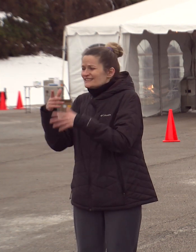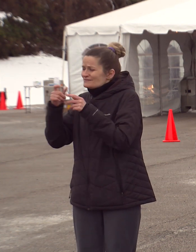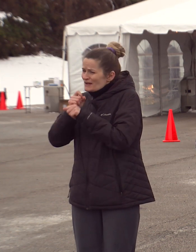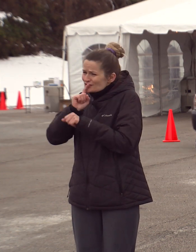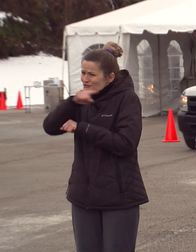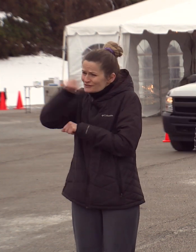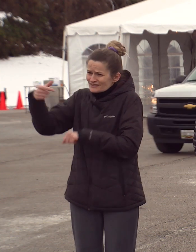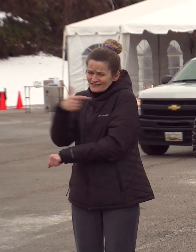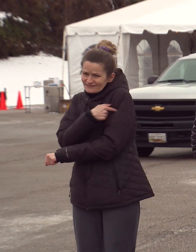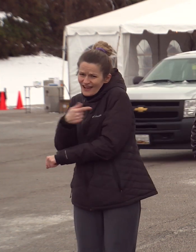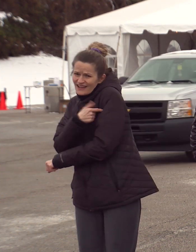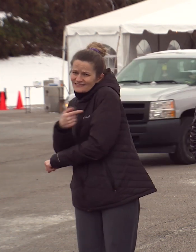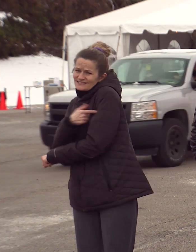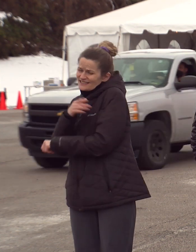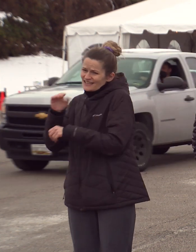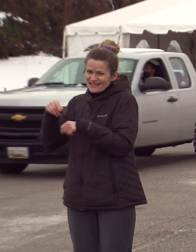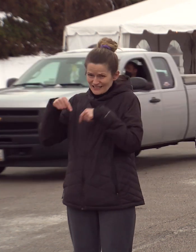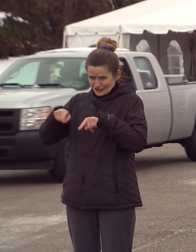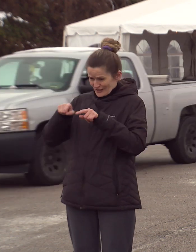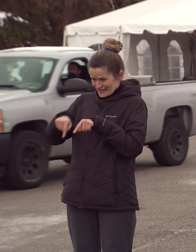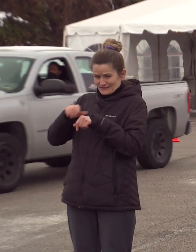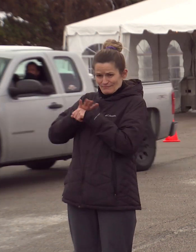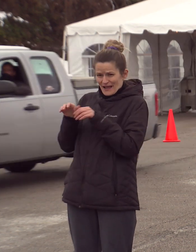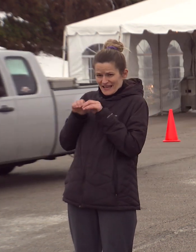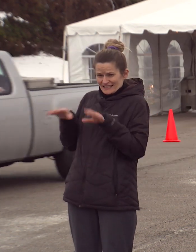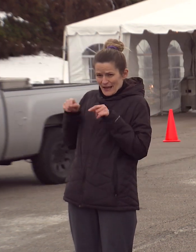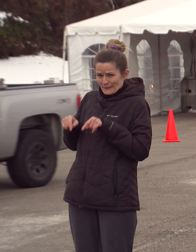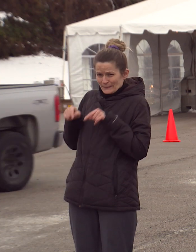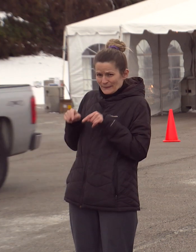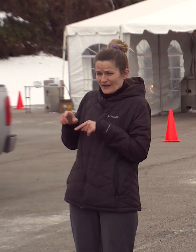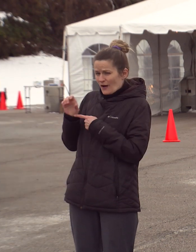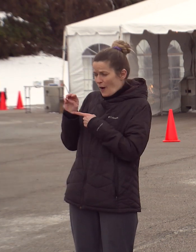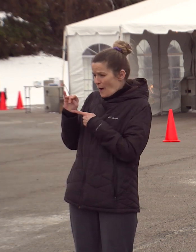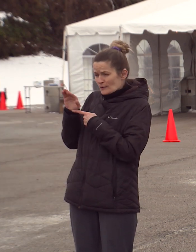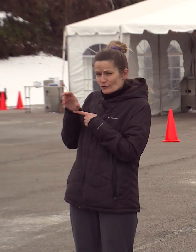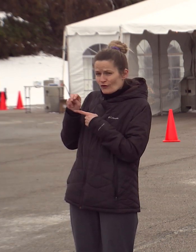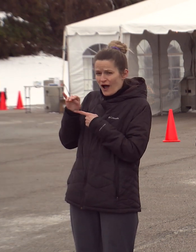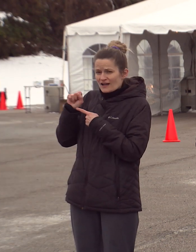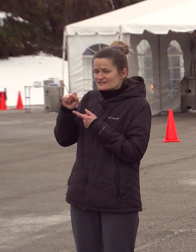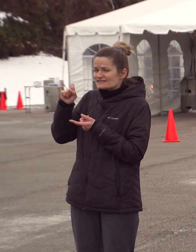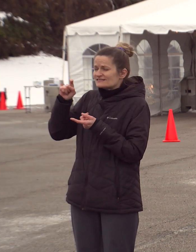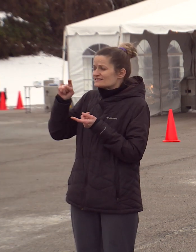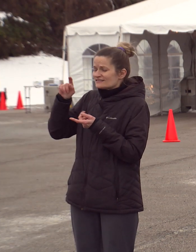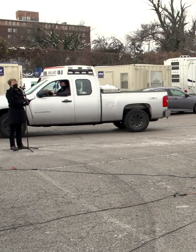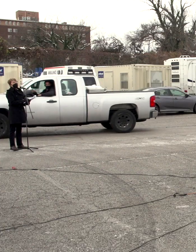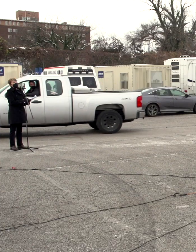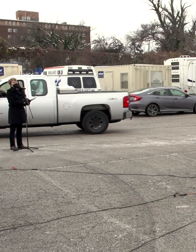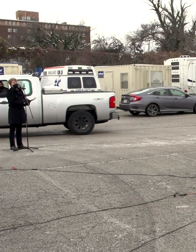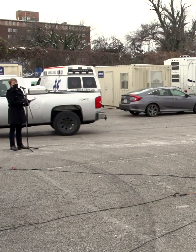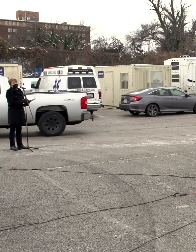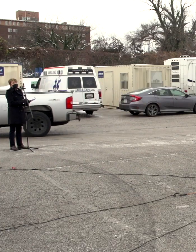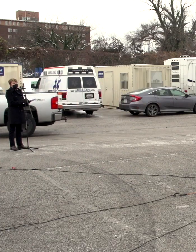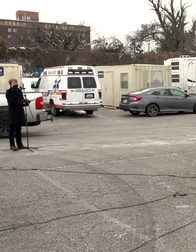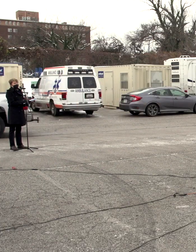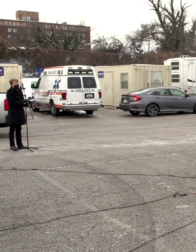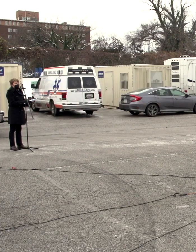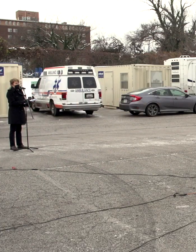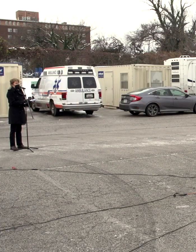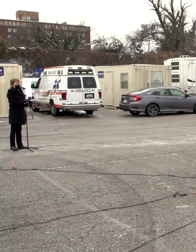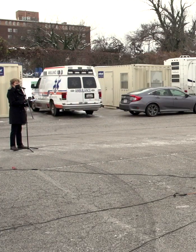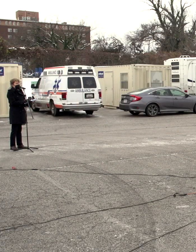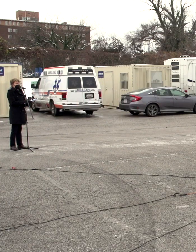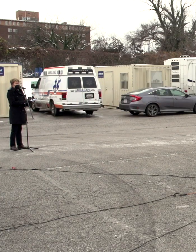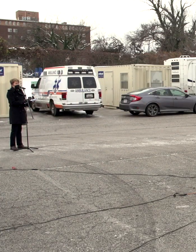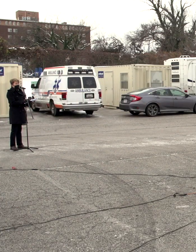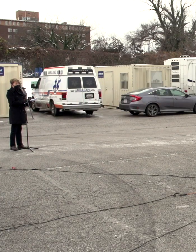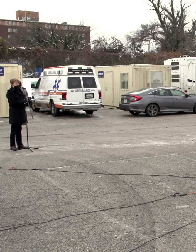everyone, albeit Omicron being less severe. Just one second question while you're at the podium. Is there anything that the state could